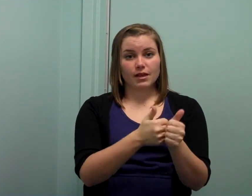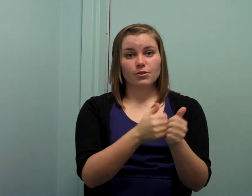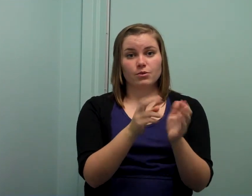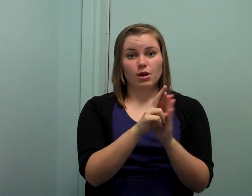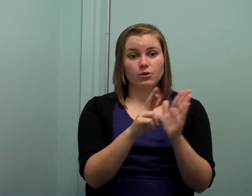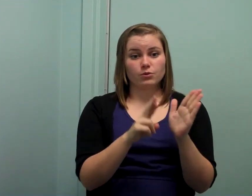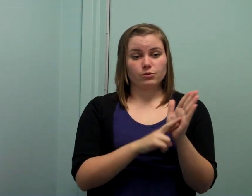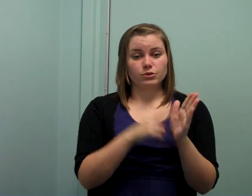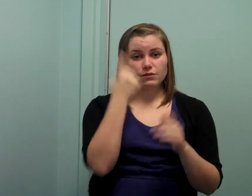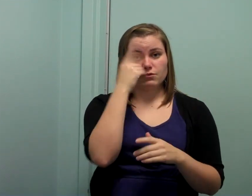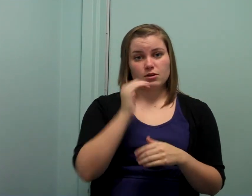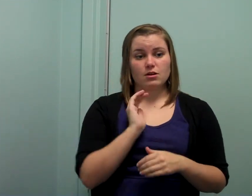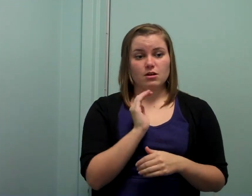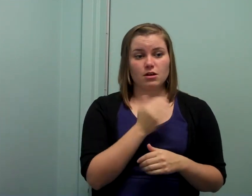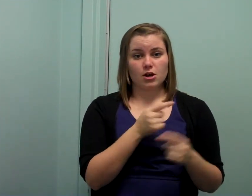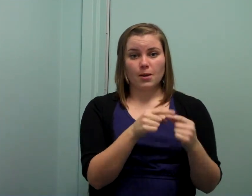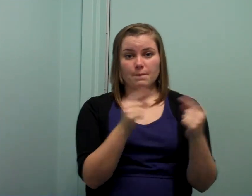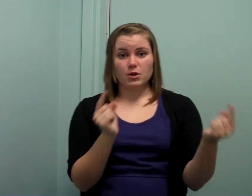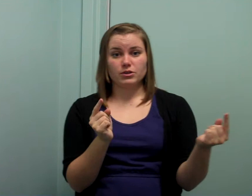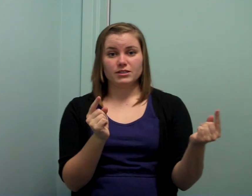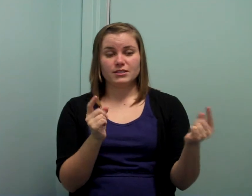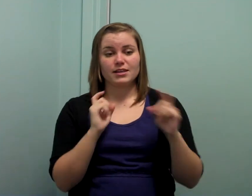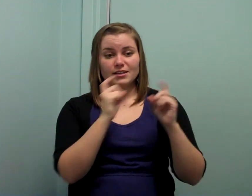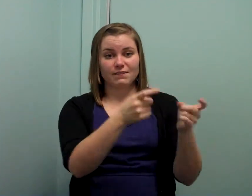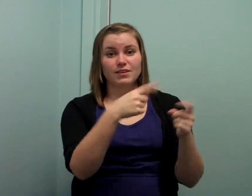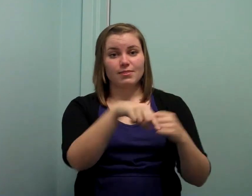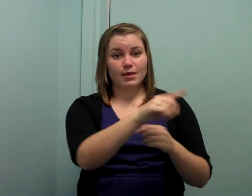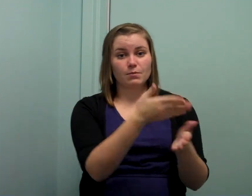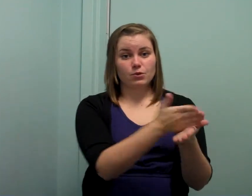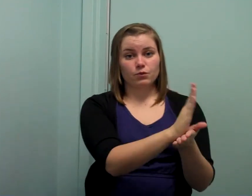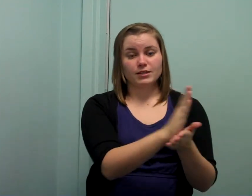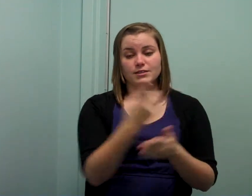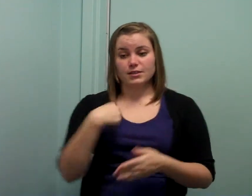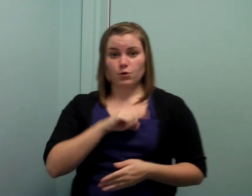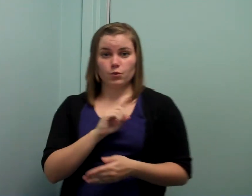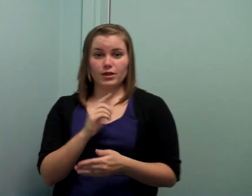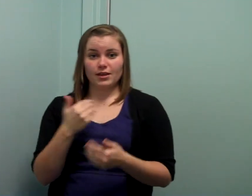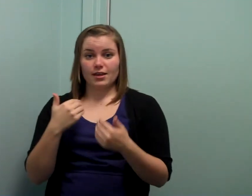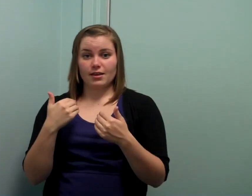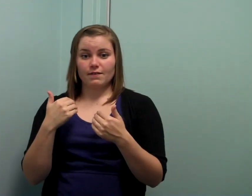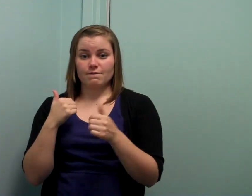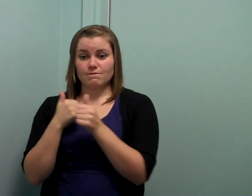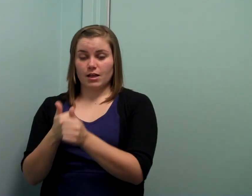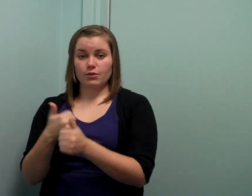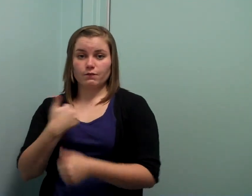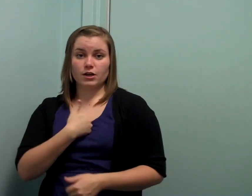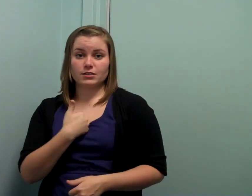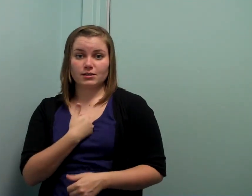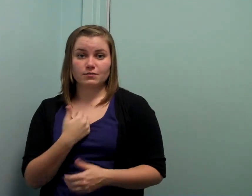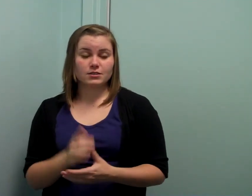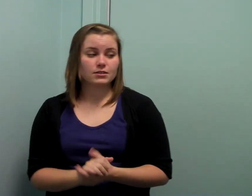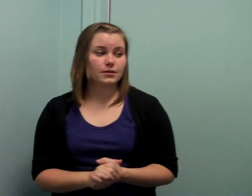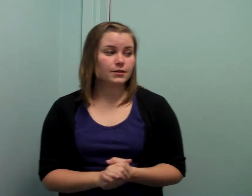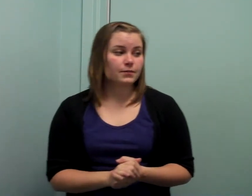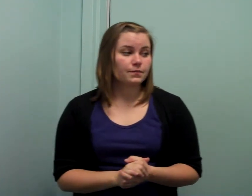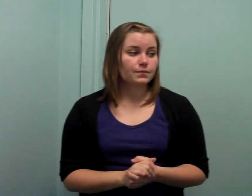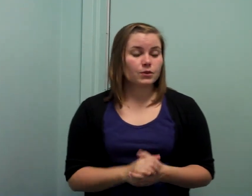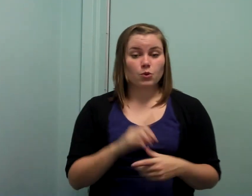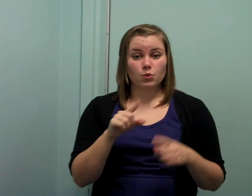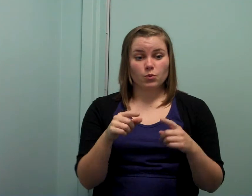history, the same rights we reserve for ourselves. Now that applies when we oppose each other